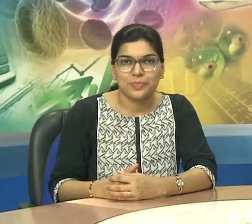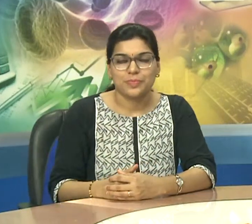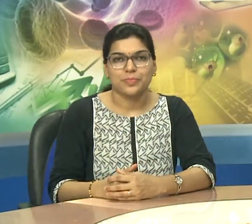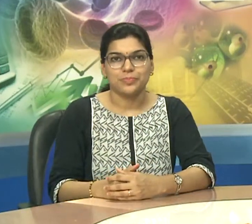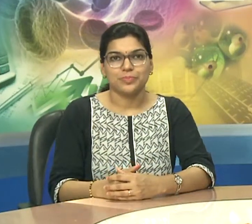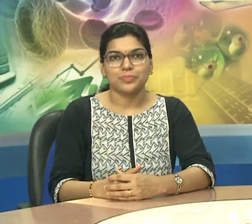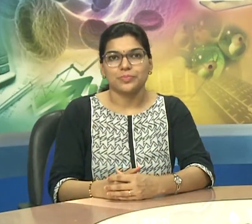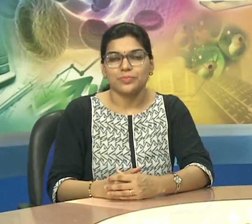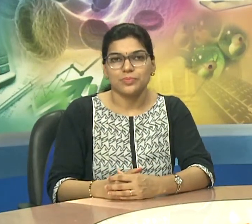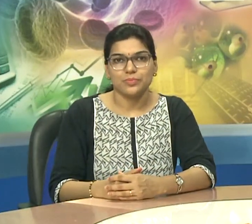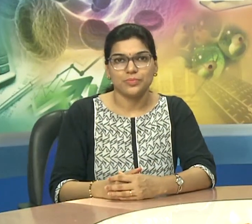possibility.